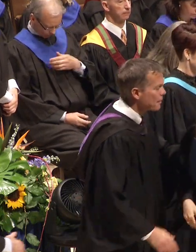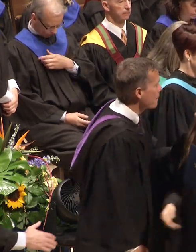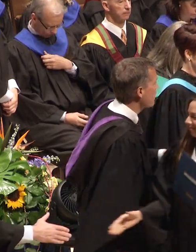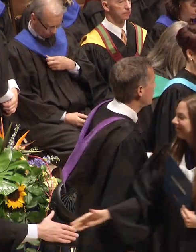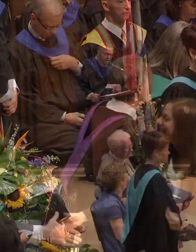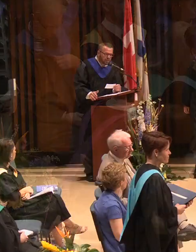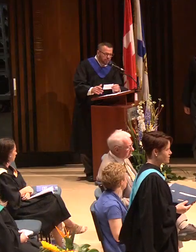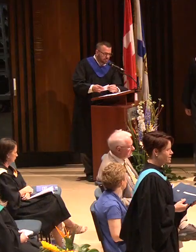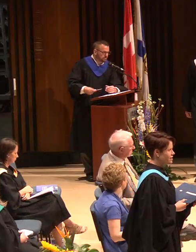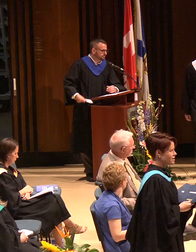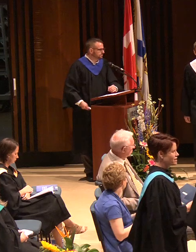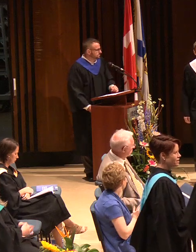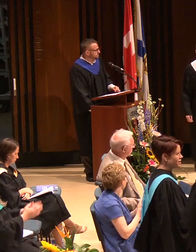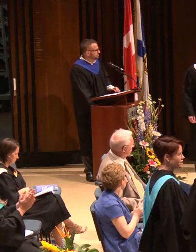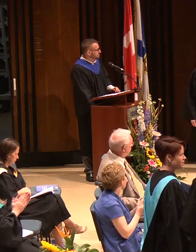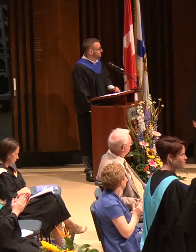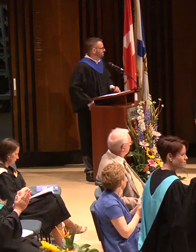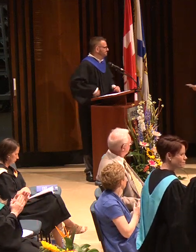Keenan McGrath.